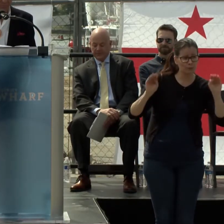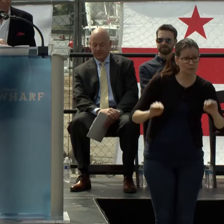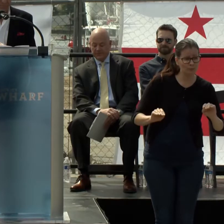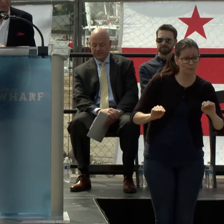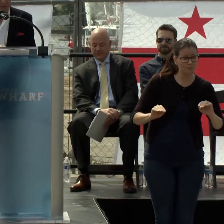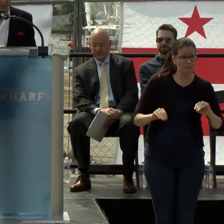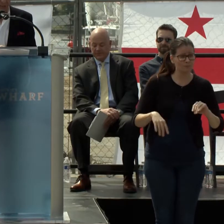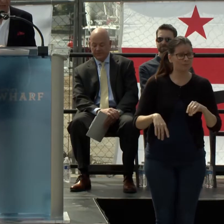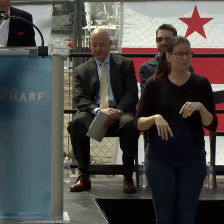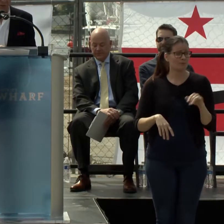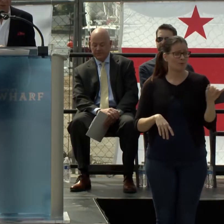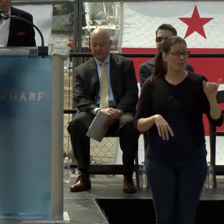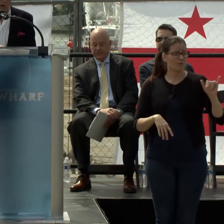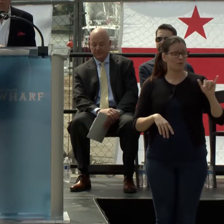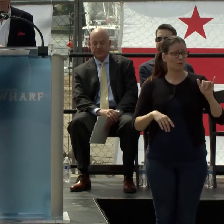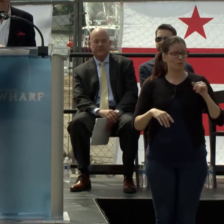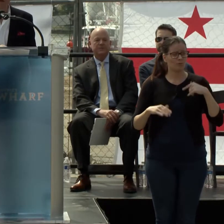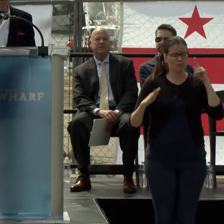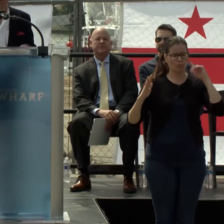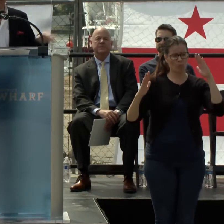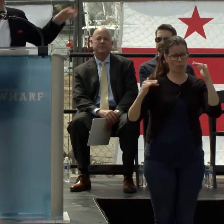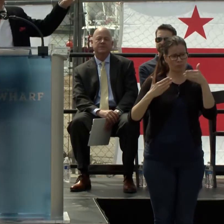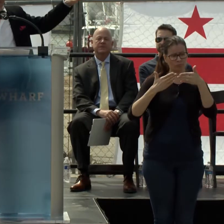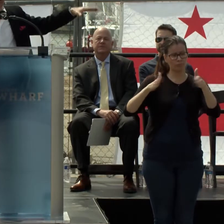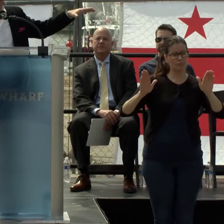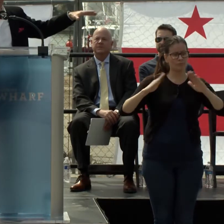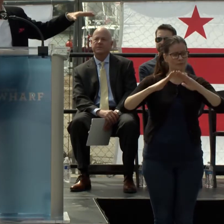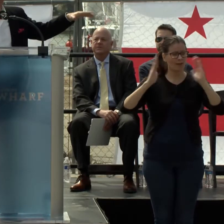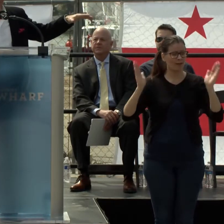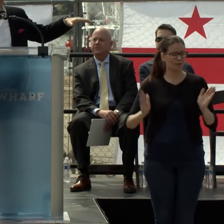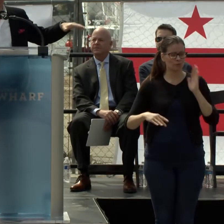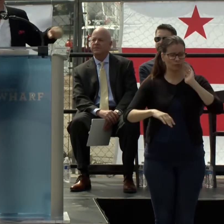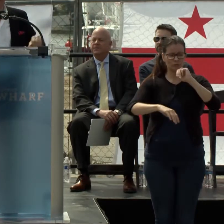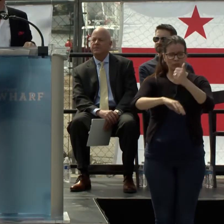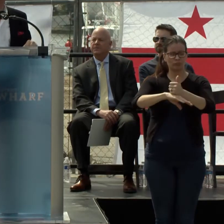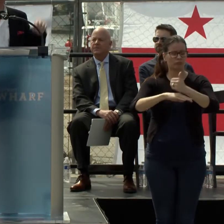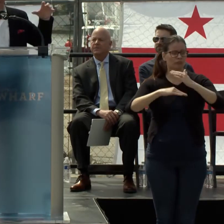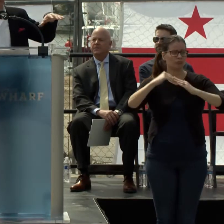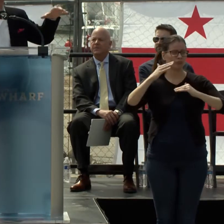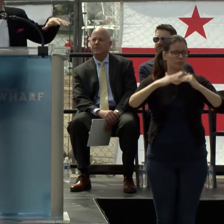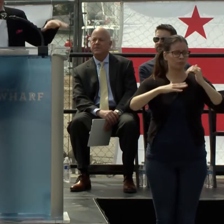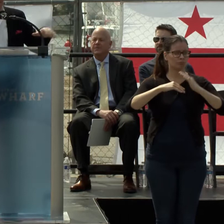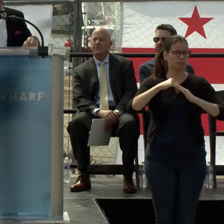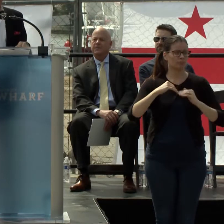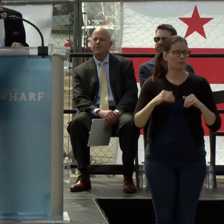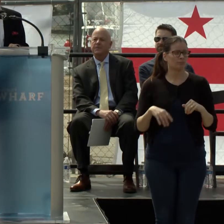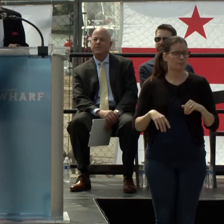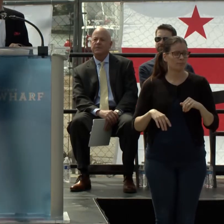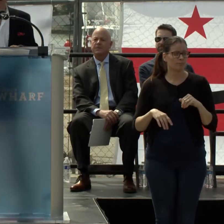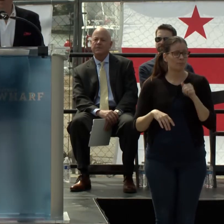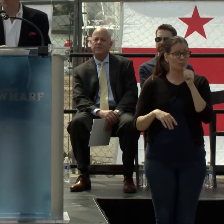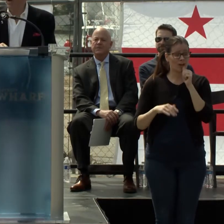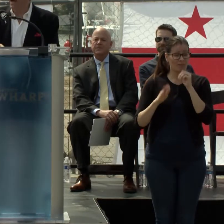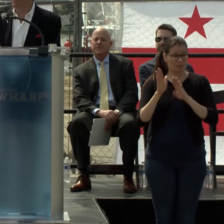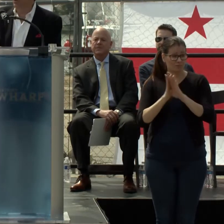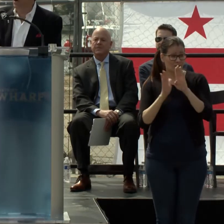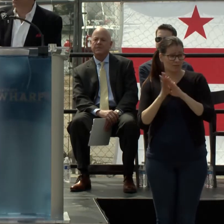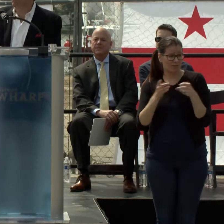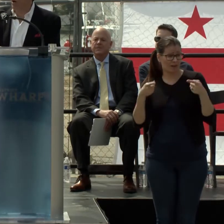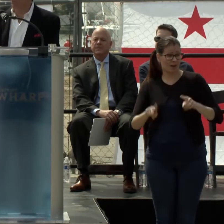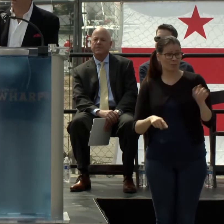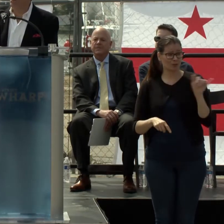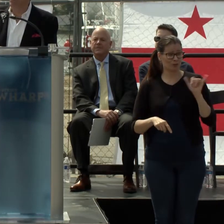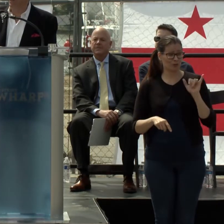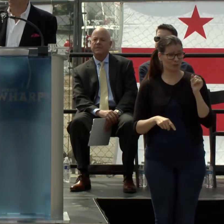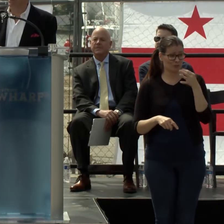Housing. In addition, while we may have the largest private development happening right here where we stand, we have the